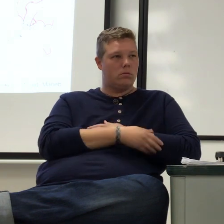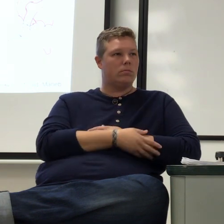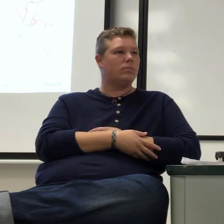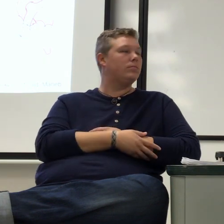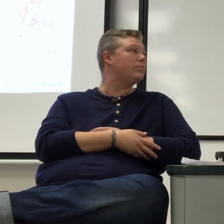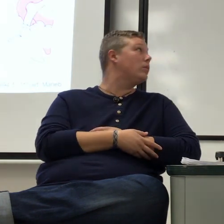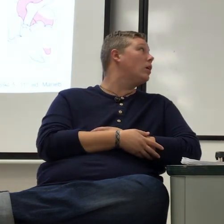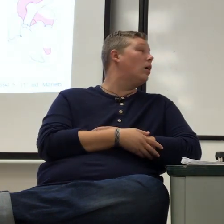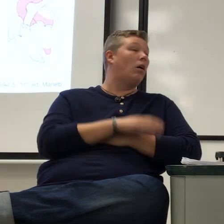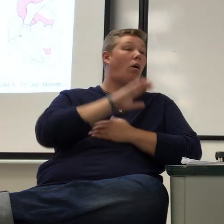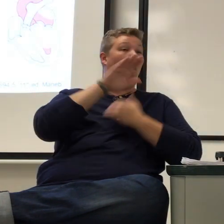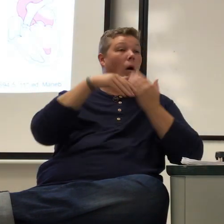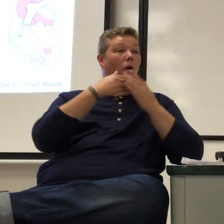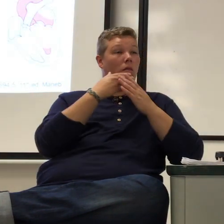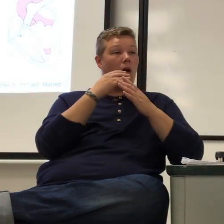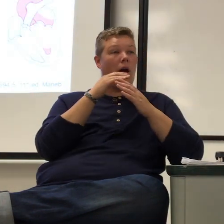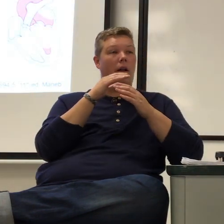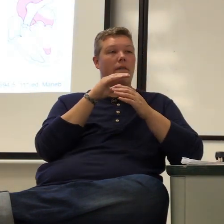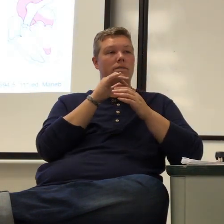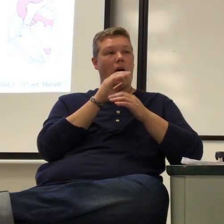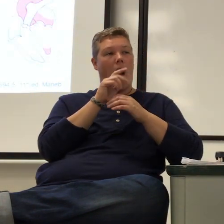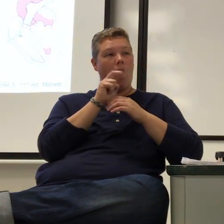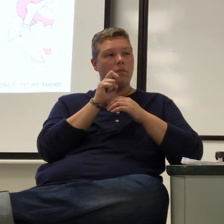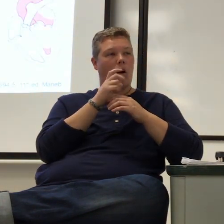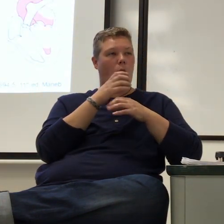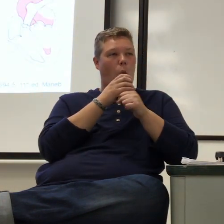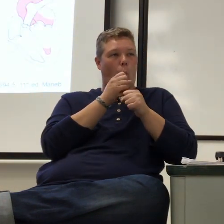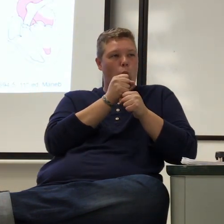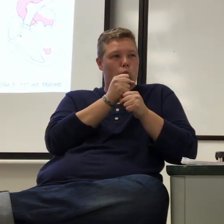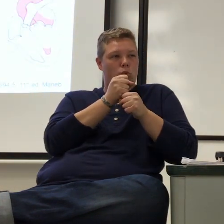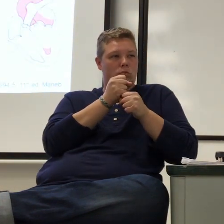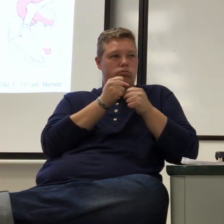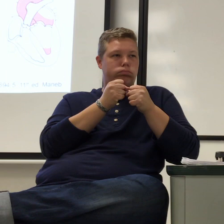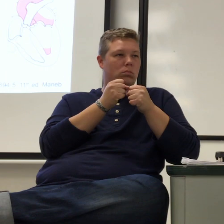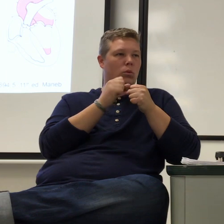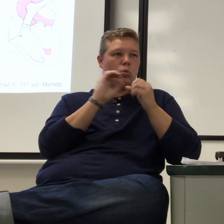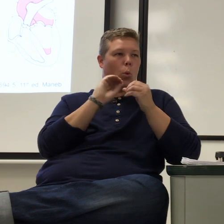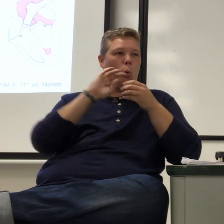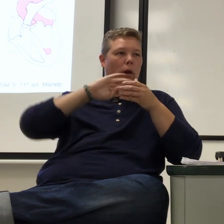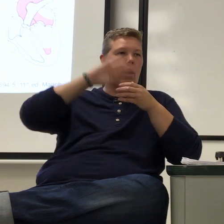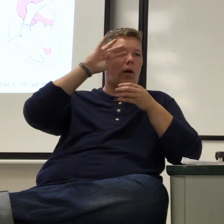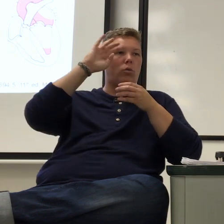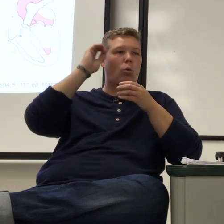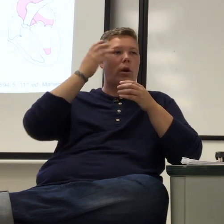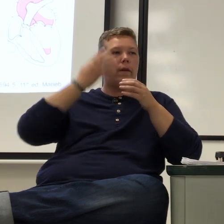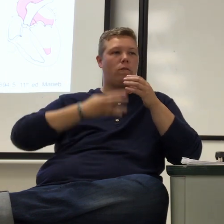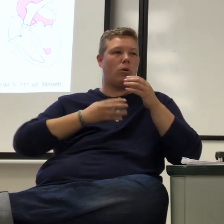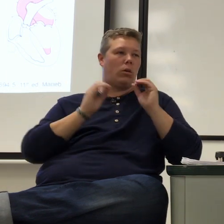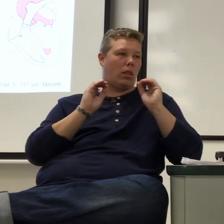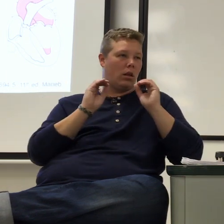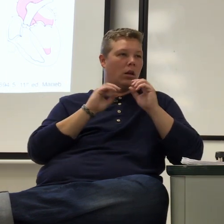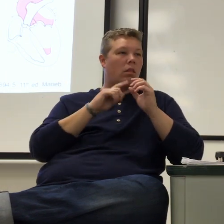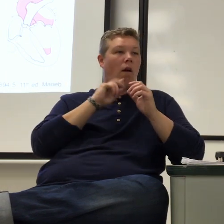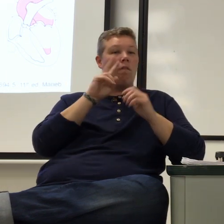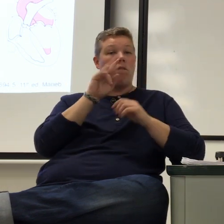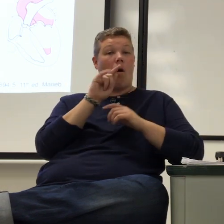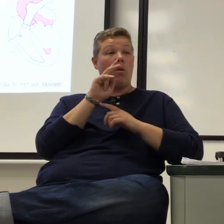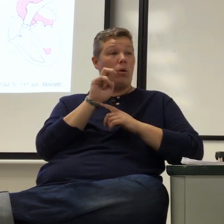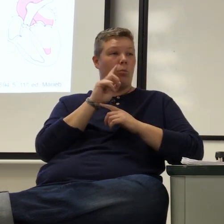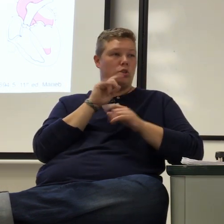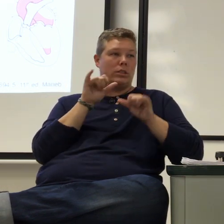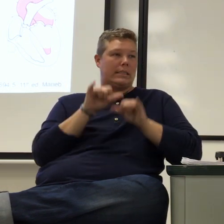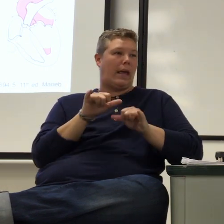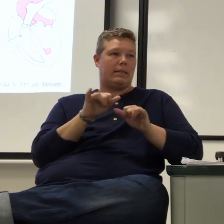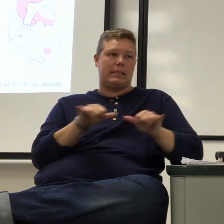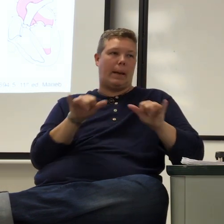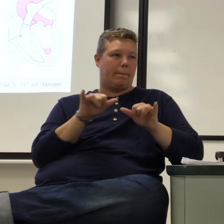All the valves are closed. No inflow, outflow. So the volume stays the same. Whatever the ESV